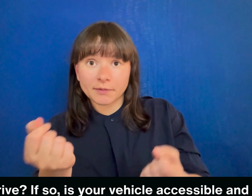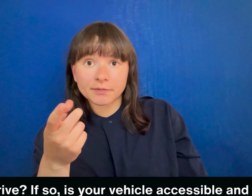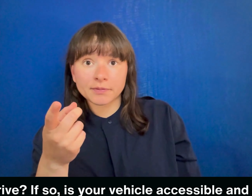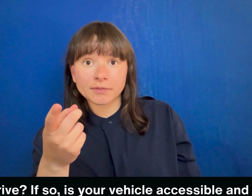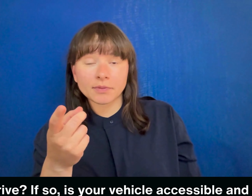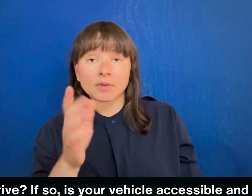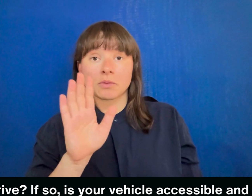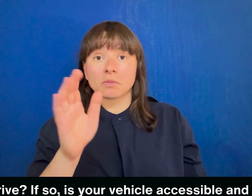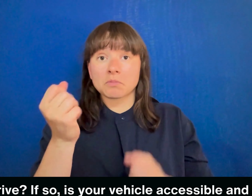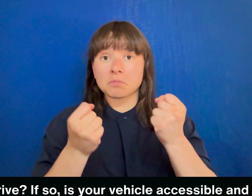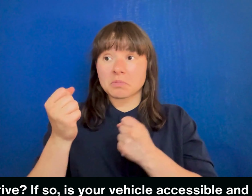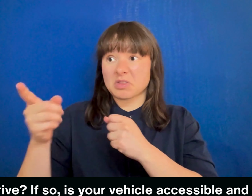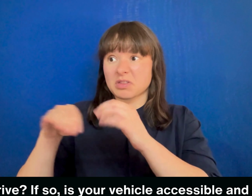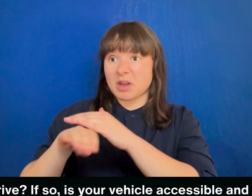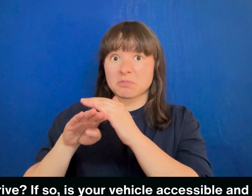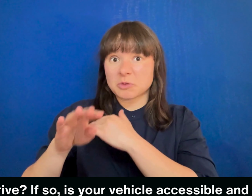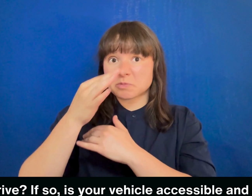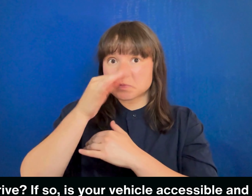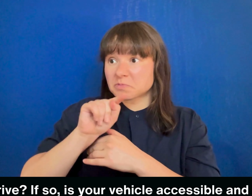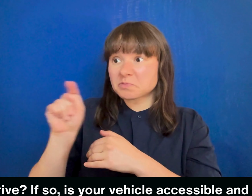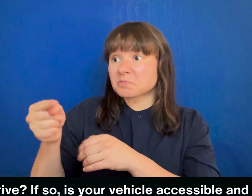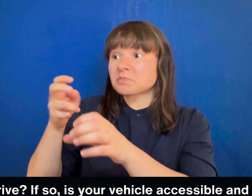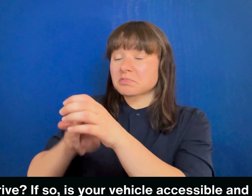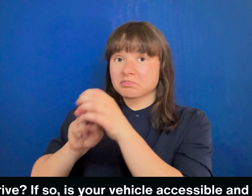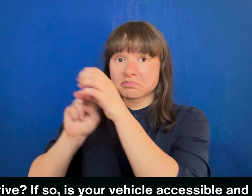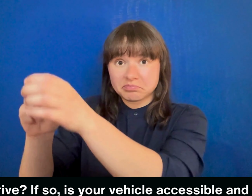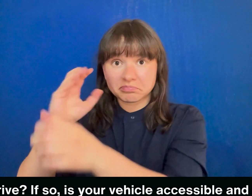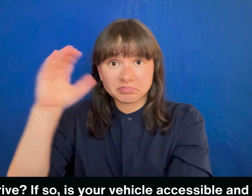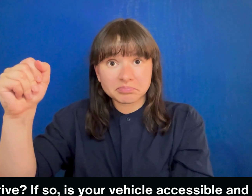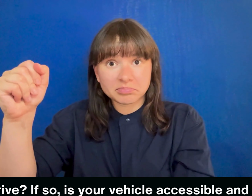Do you drive? If so, is your vehicle accessible and reliable?